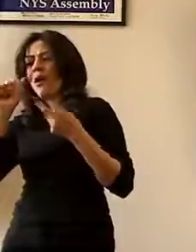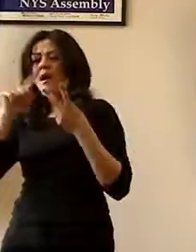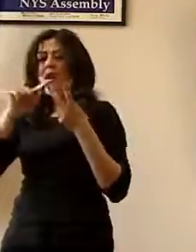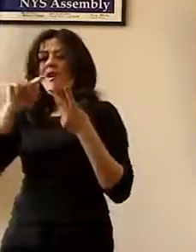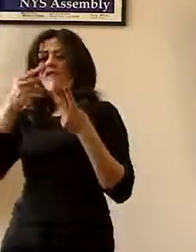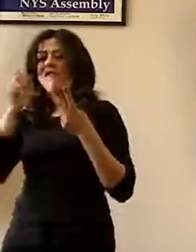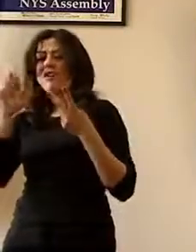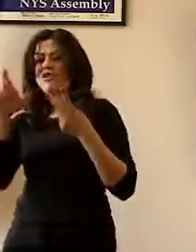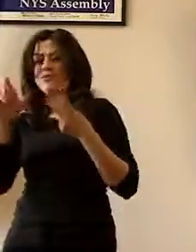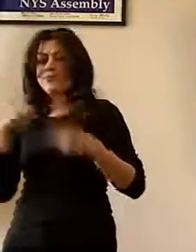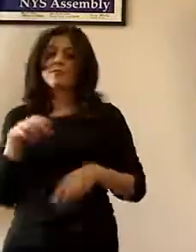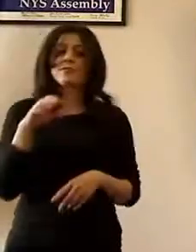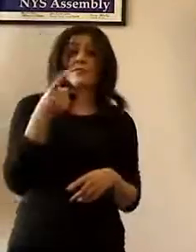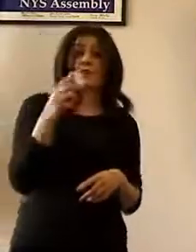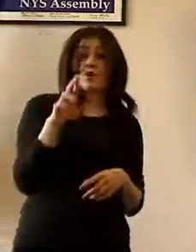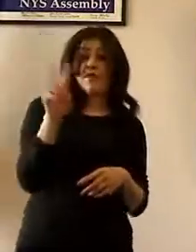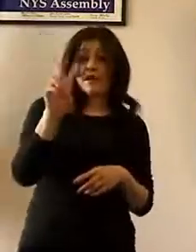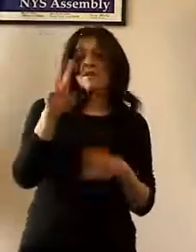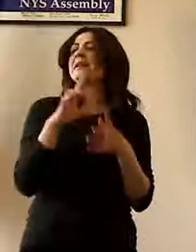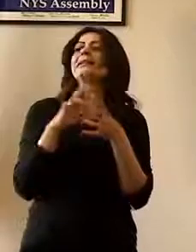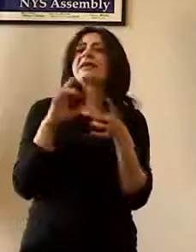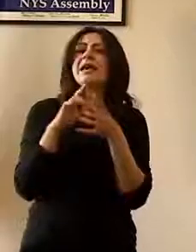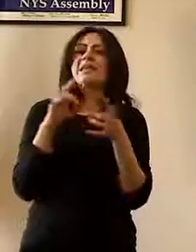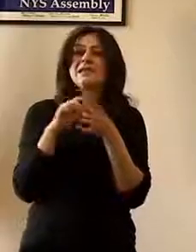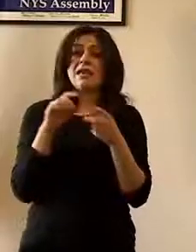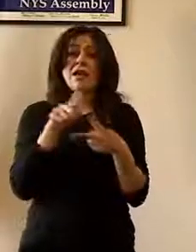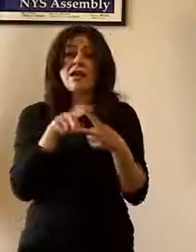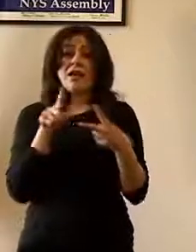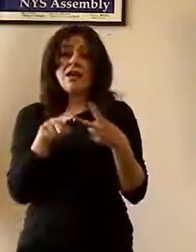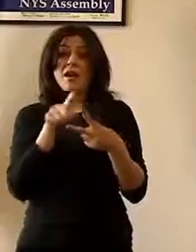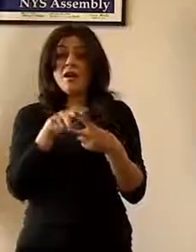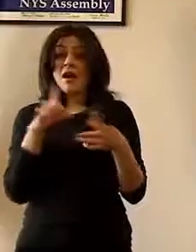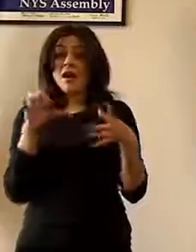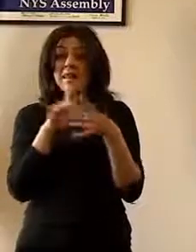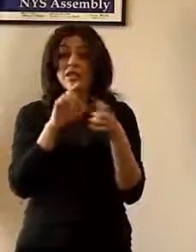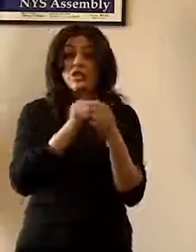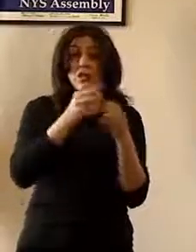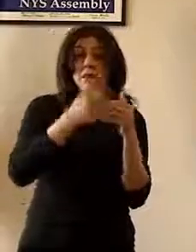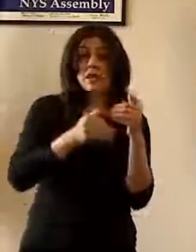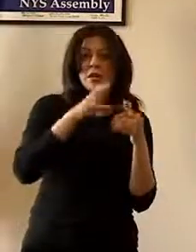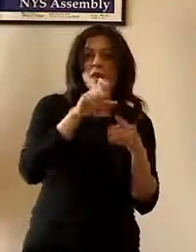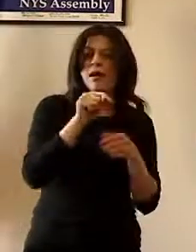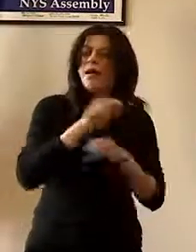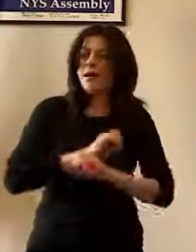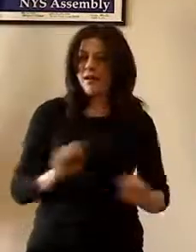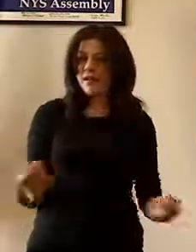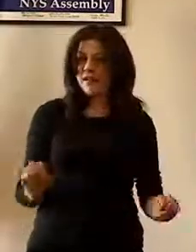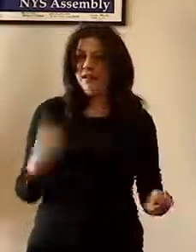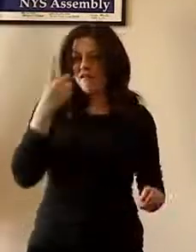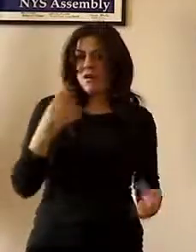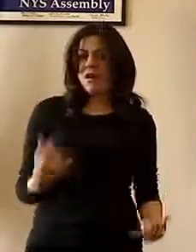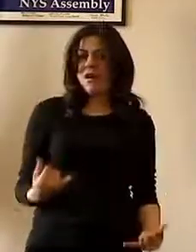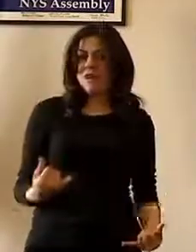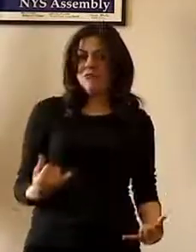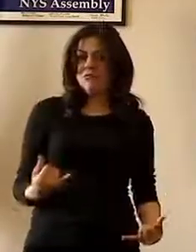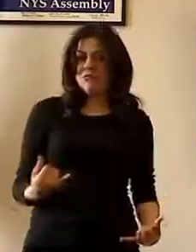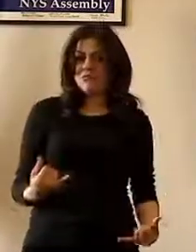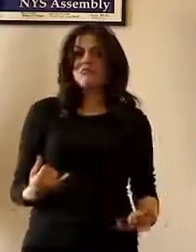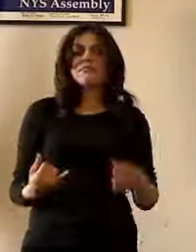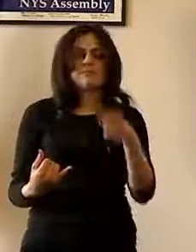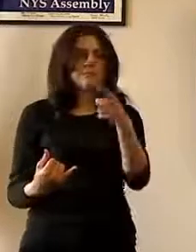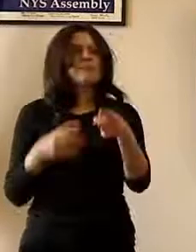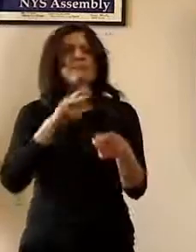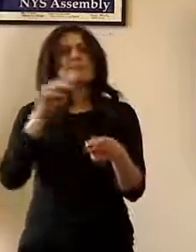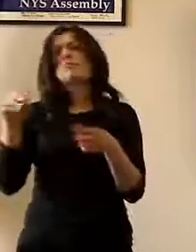At this point, there is no association or linkage. Okay. And we think it's because, just like, and you said this early on in your